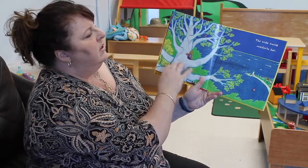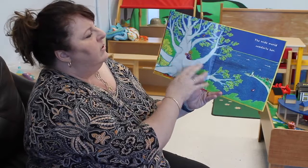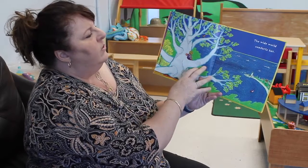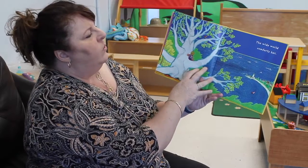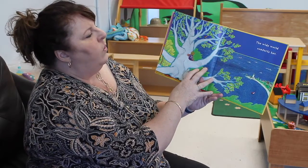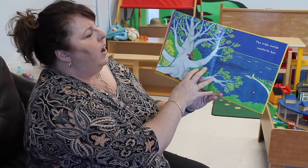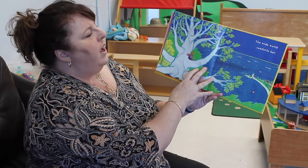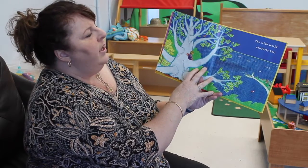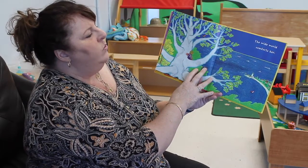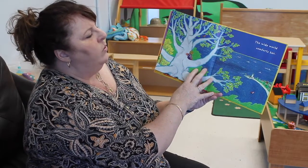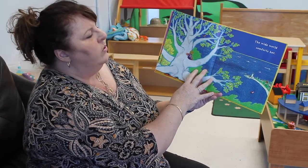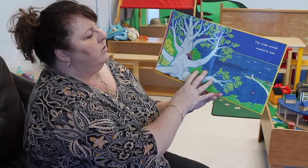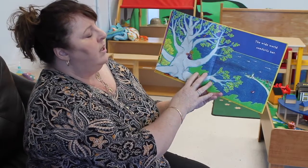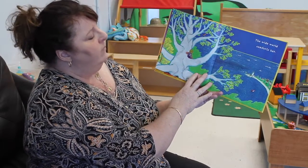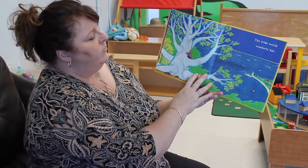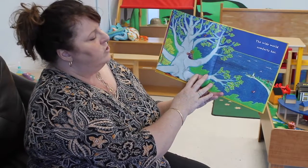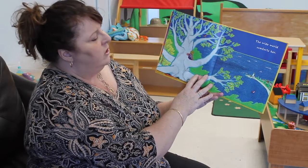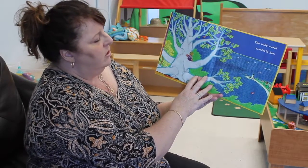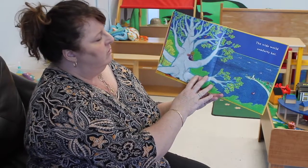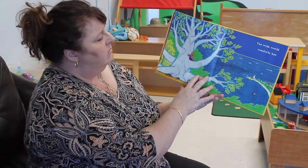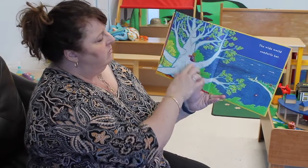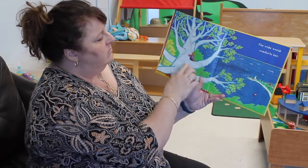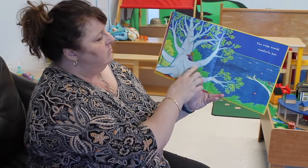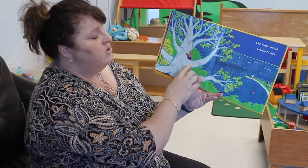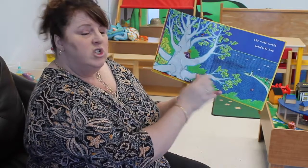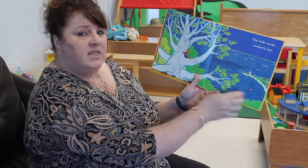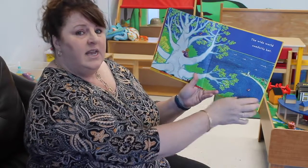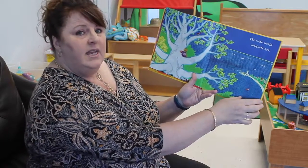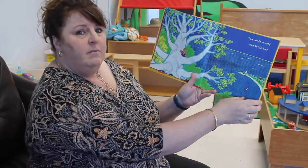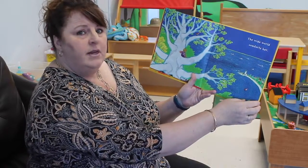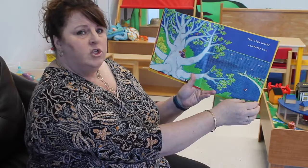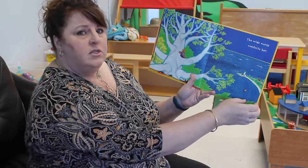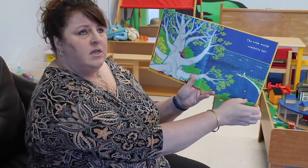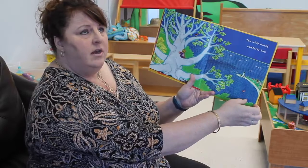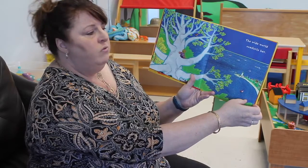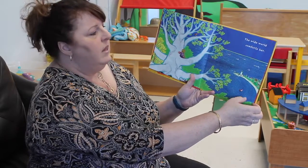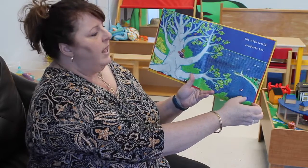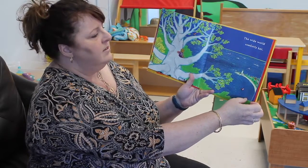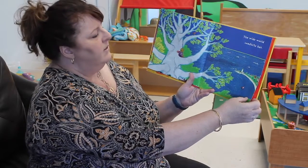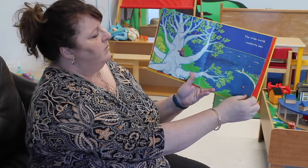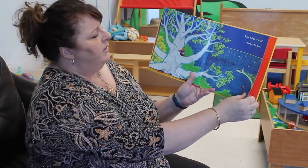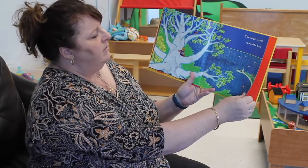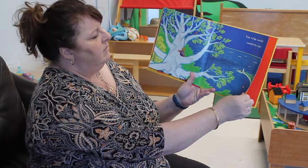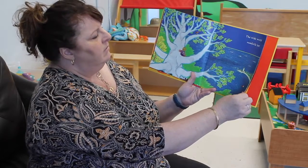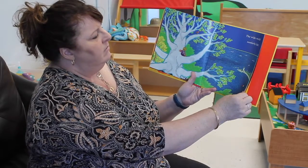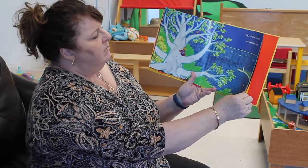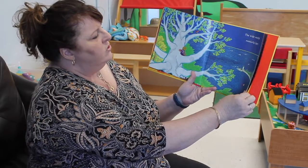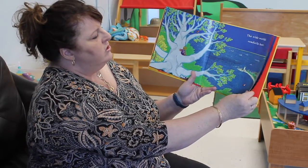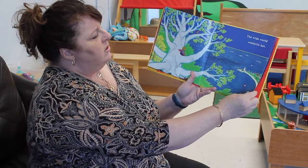The wide world comforts her. She's taking a minute just to kind of relax a little bit. She's looking